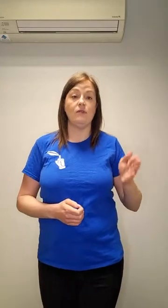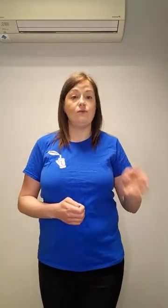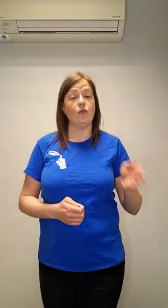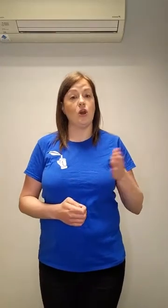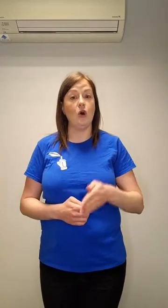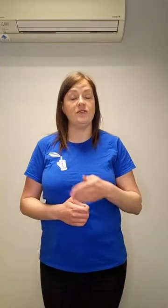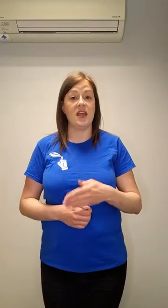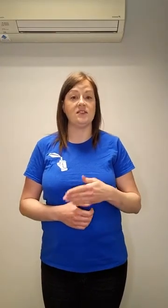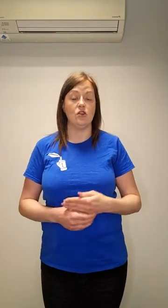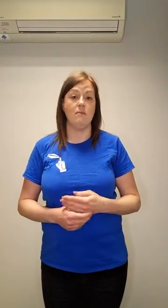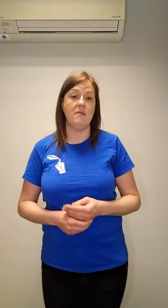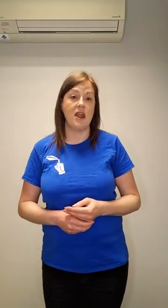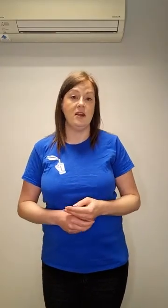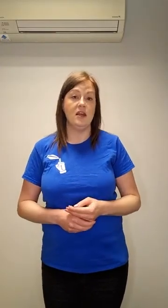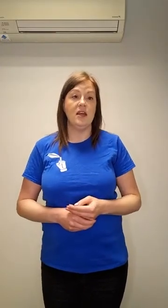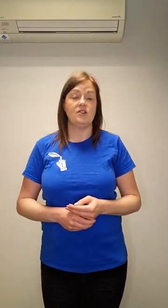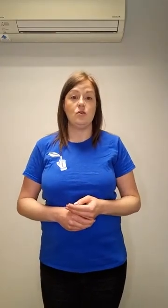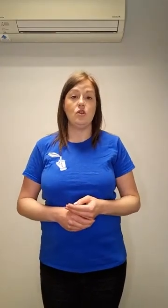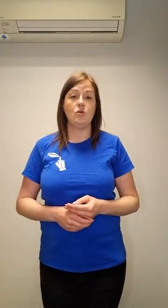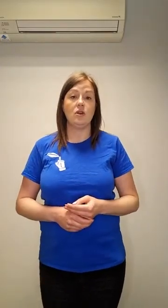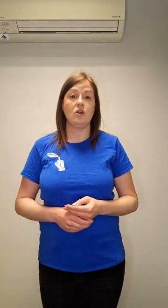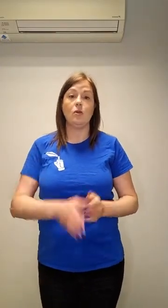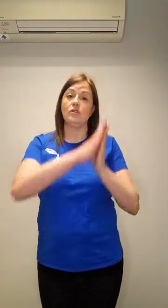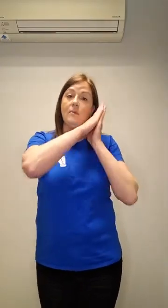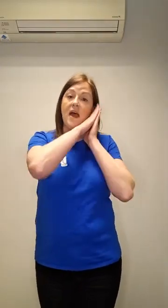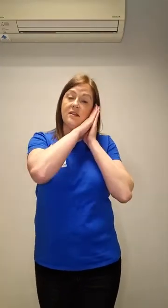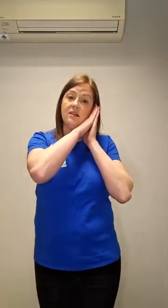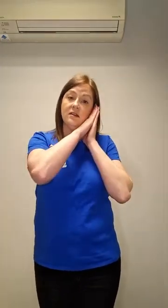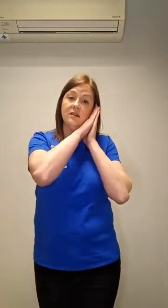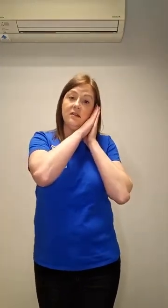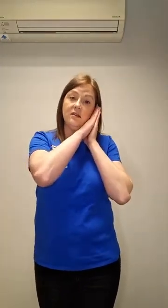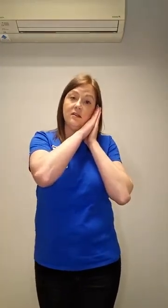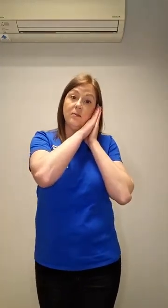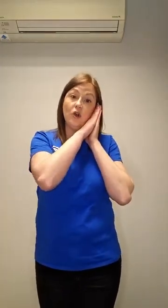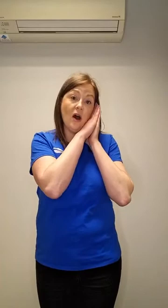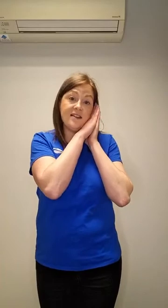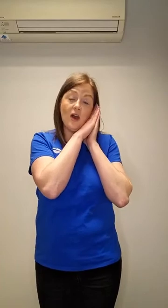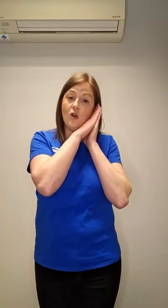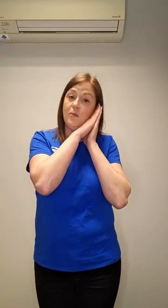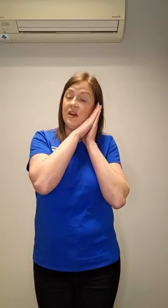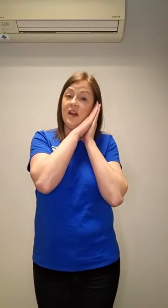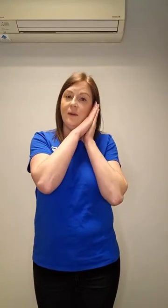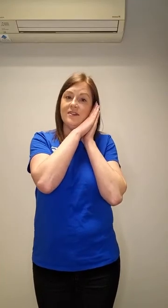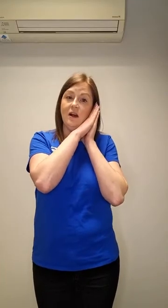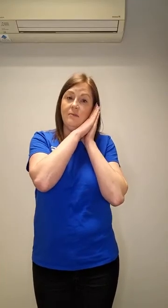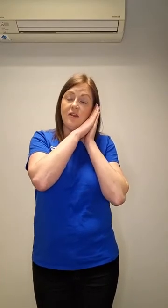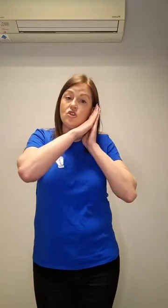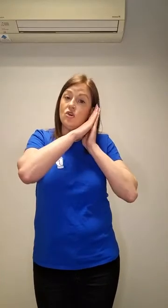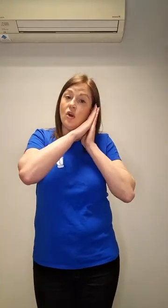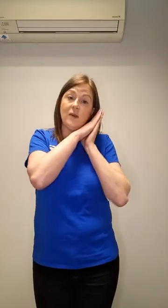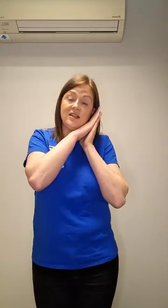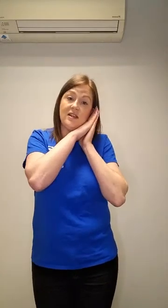for the context that you mean. So you can go to bed, but your eyes are open in our sign because you're not going to